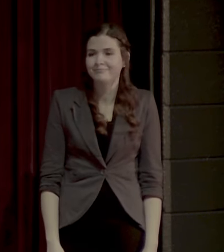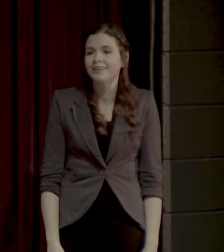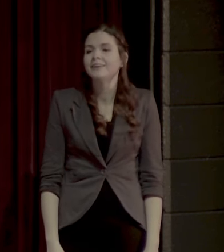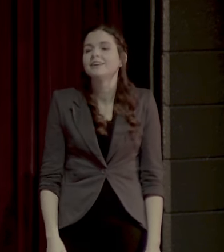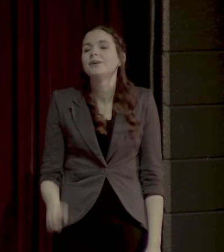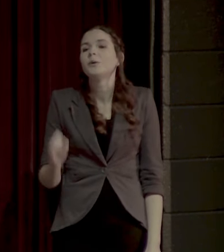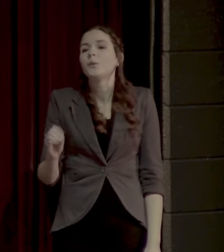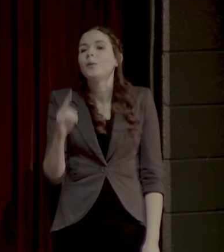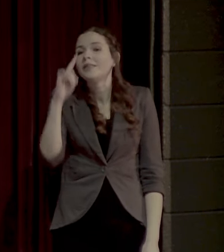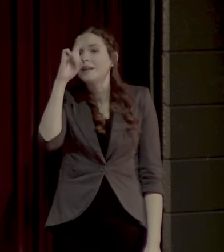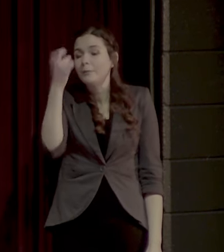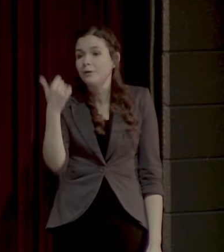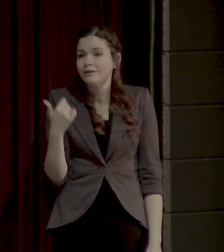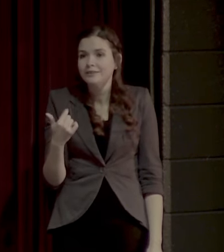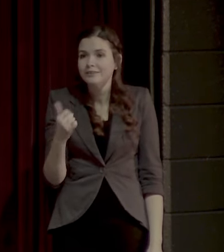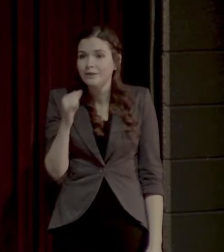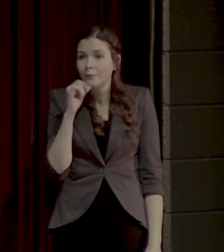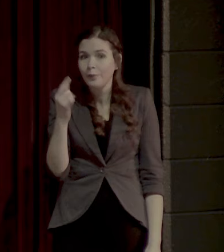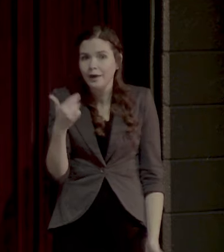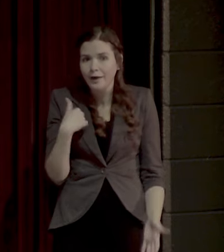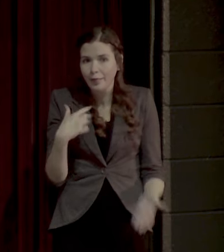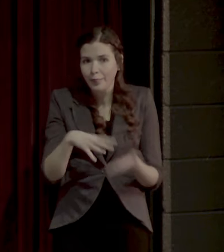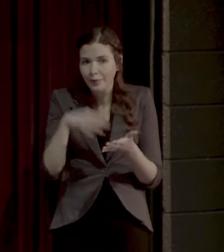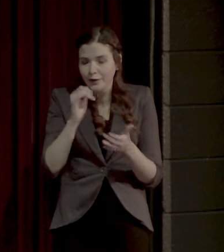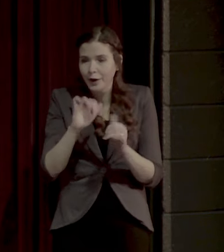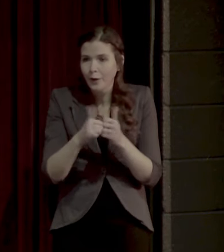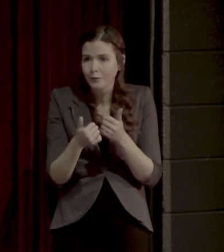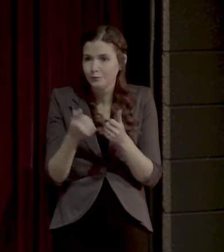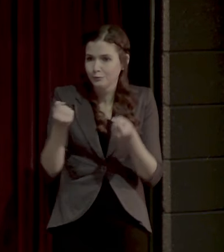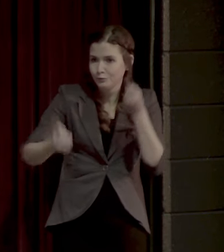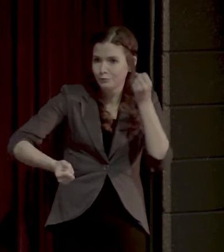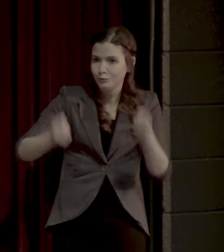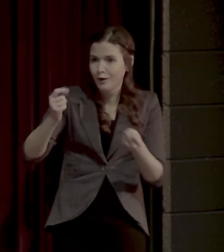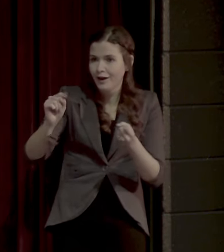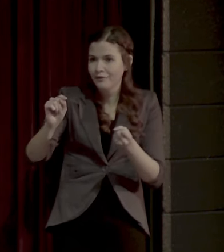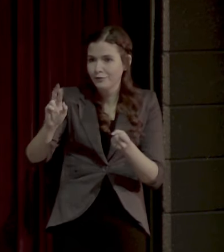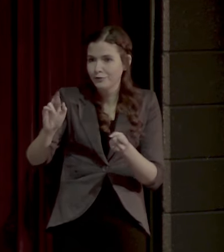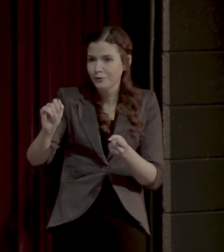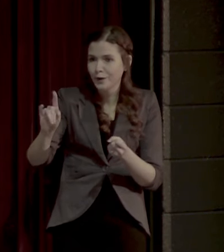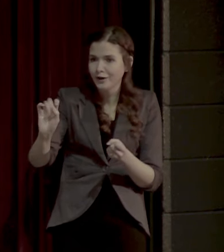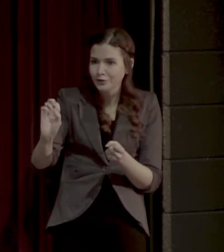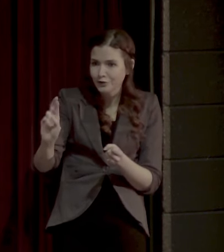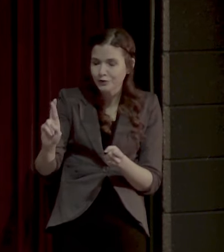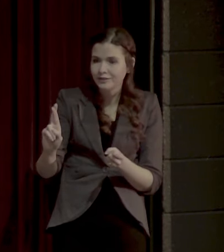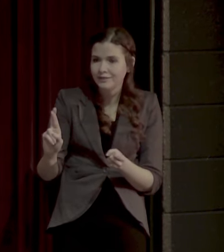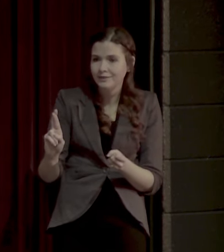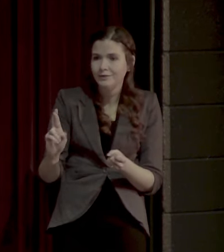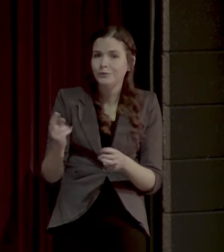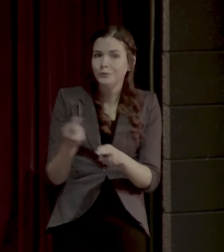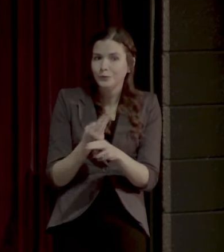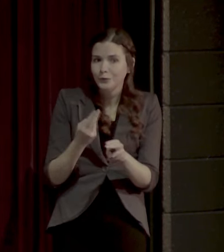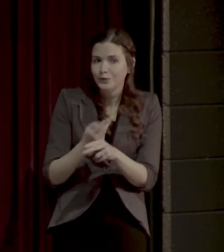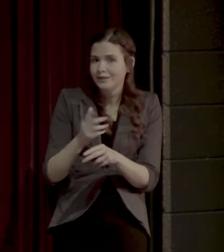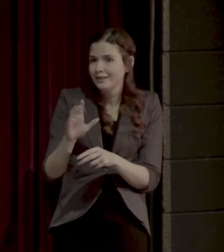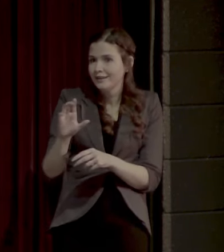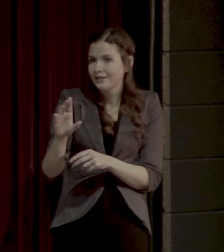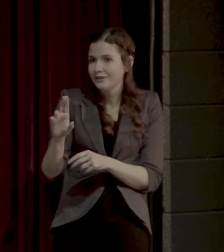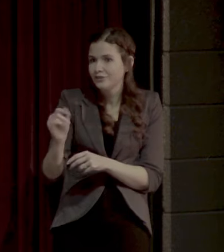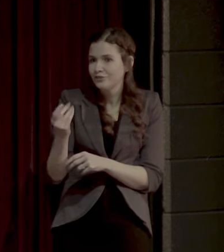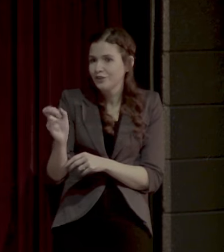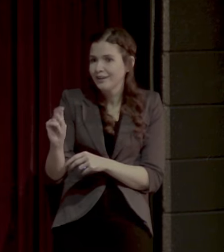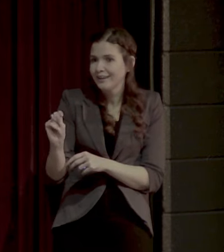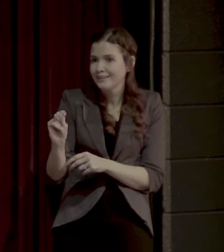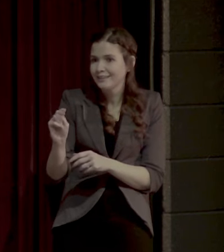So that summer, not only did I learn how to drive a tractor, operate a chainsaw, and tear down a shed, I learned